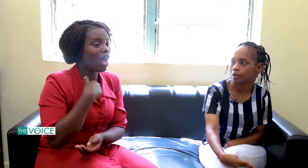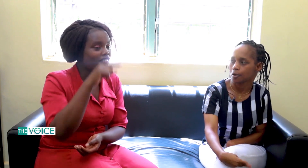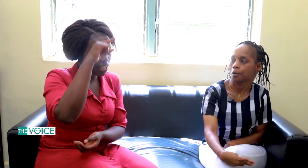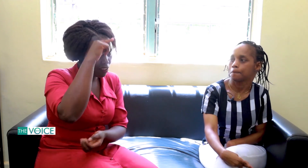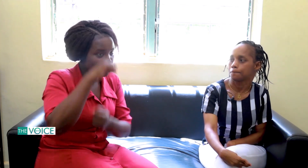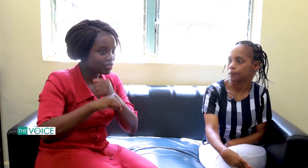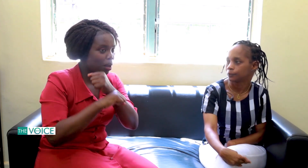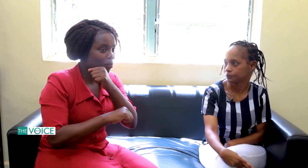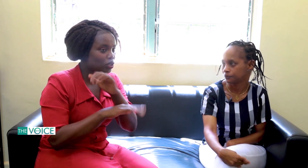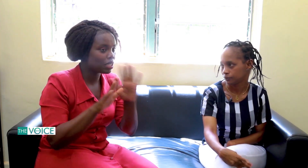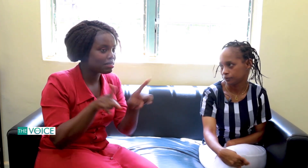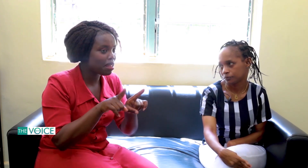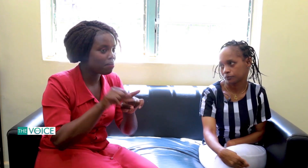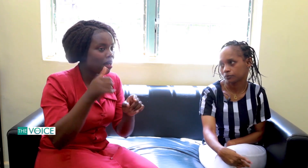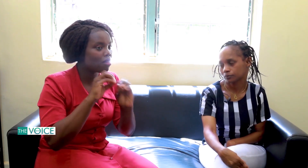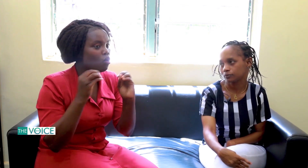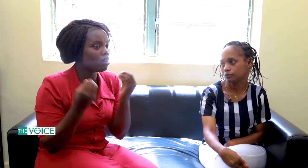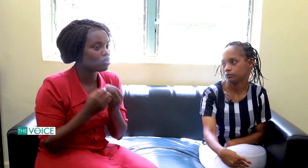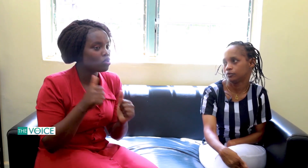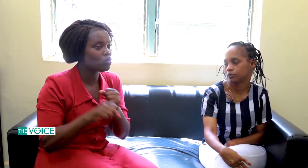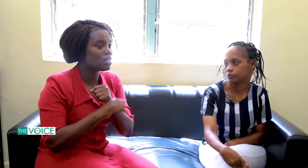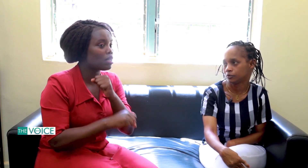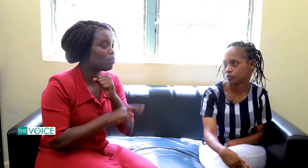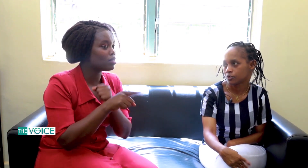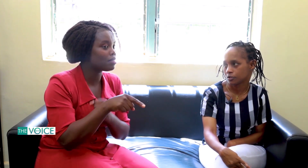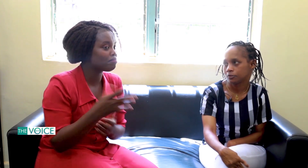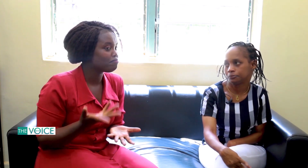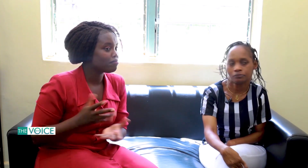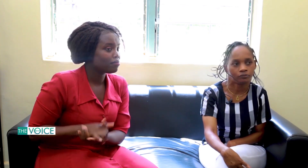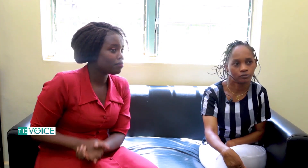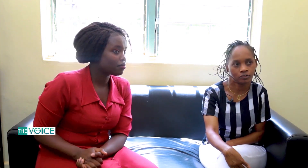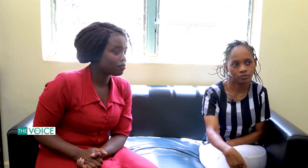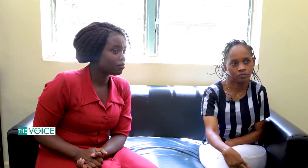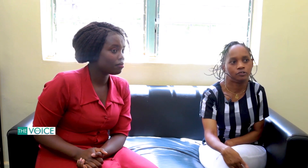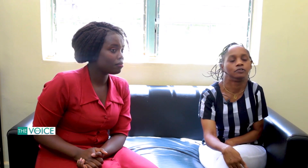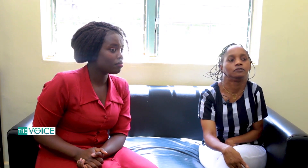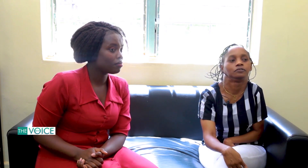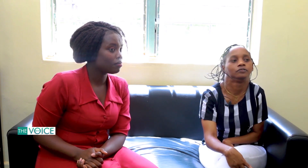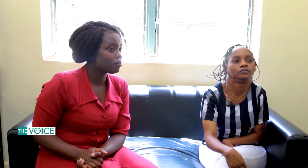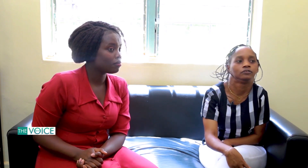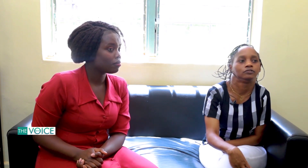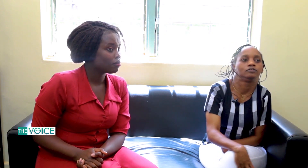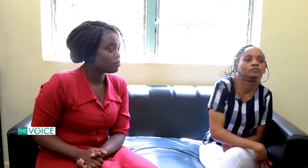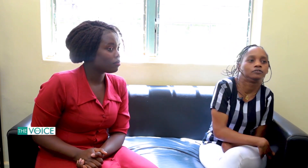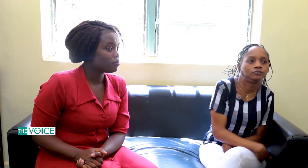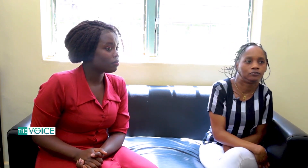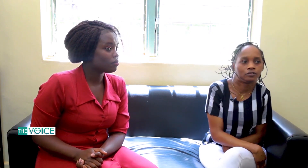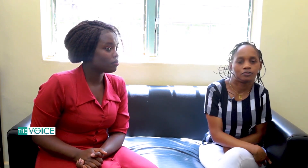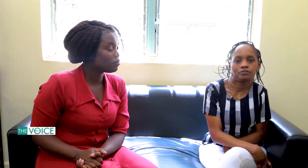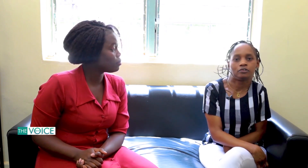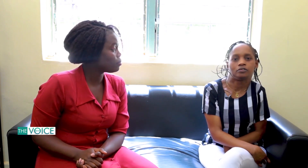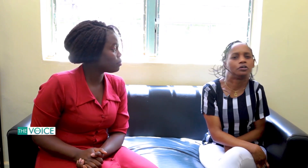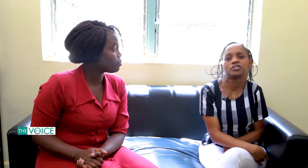Do you have the government? Do you have- other organizations? Do you have government support or any other organization supporting your